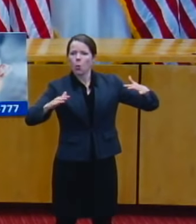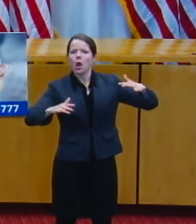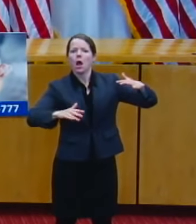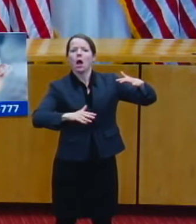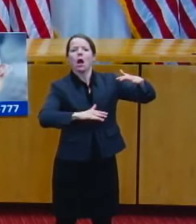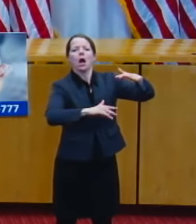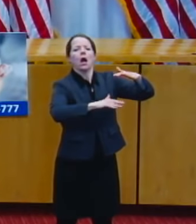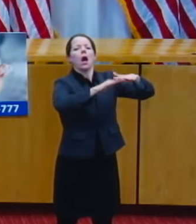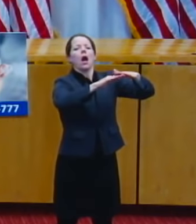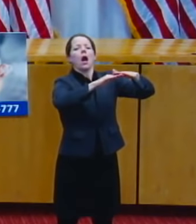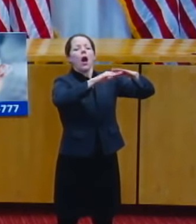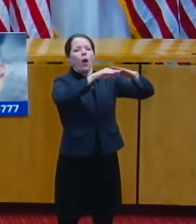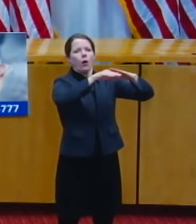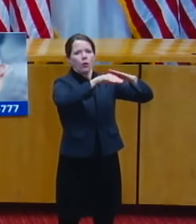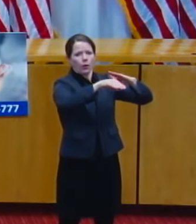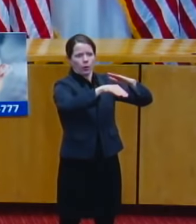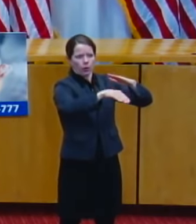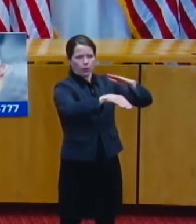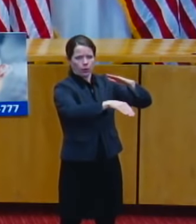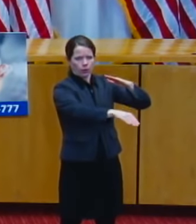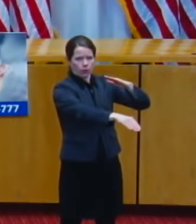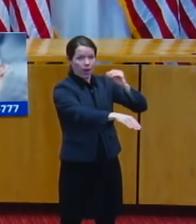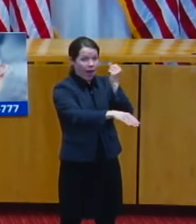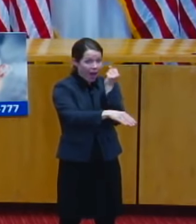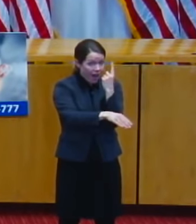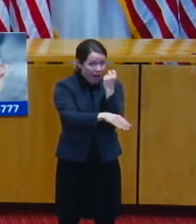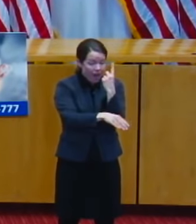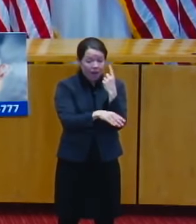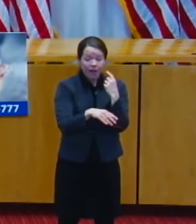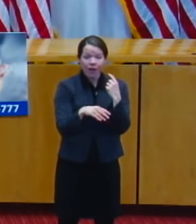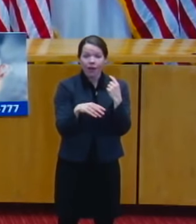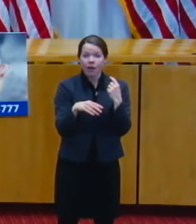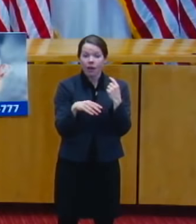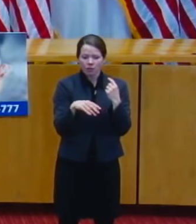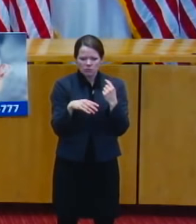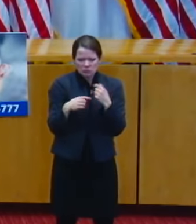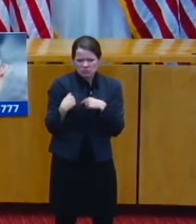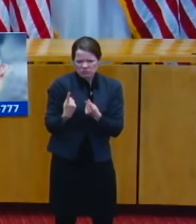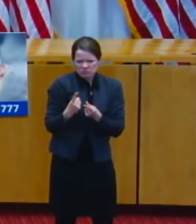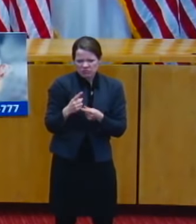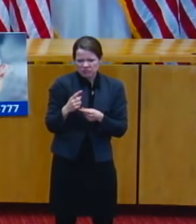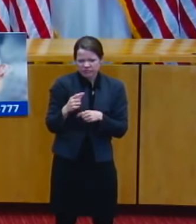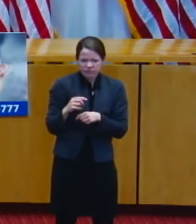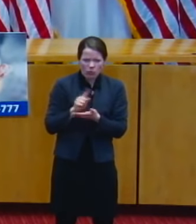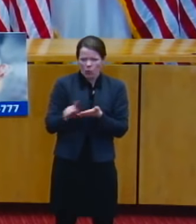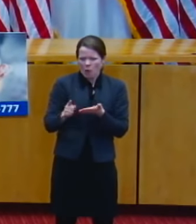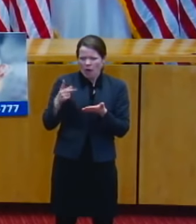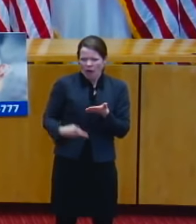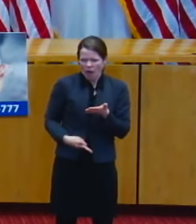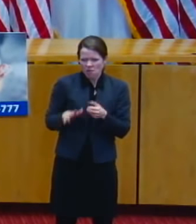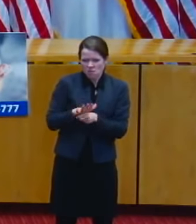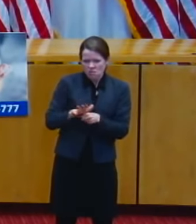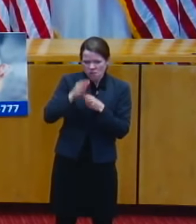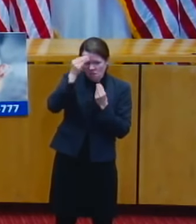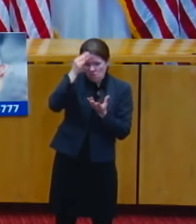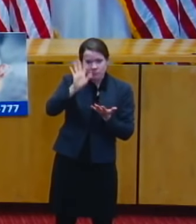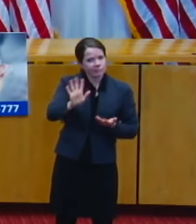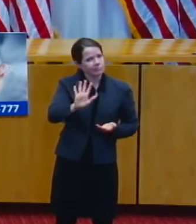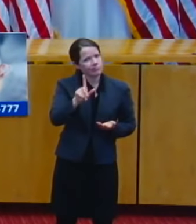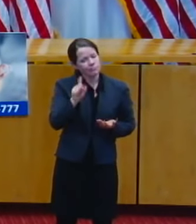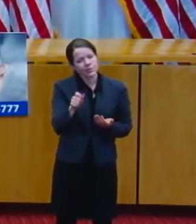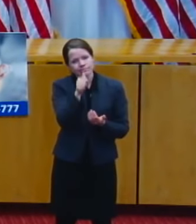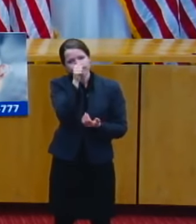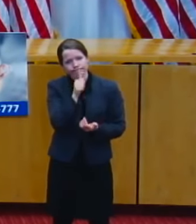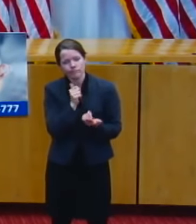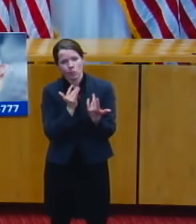continue to believe, is you can't draw broad conclusions from a few days worth of data in this space. I do think the